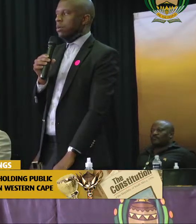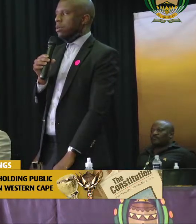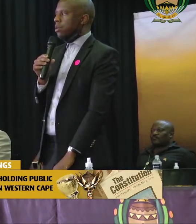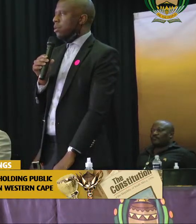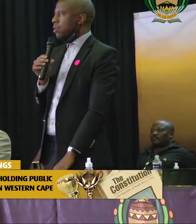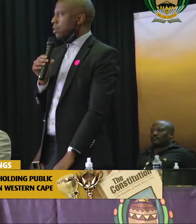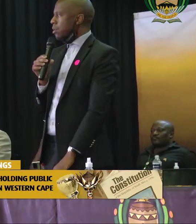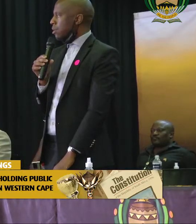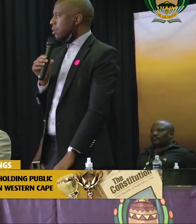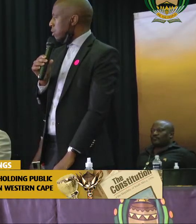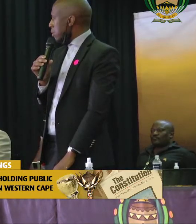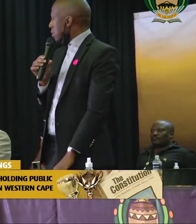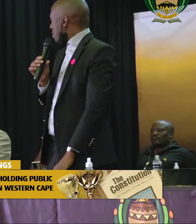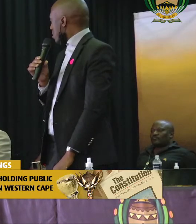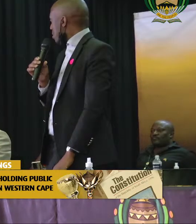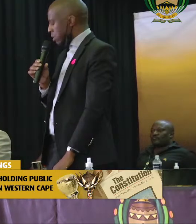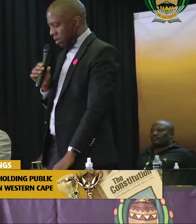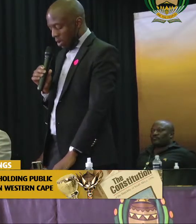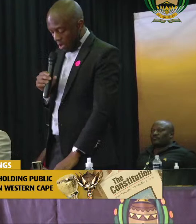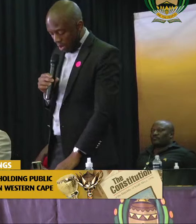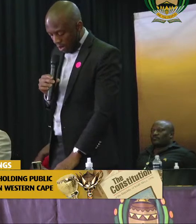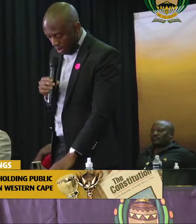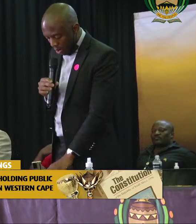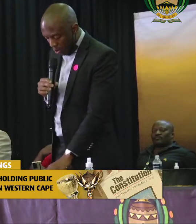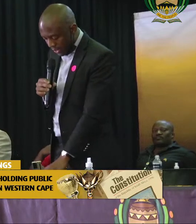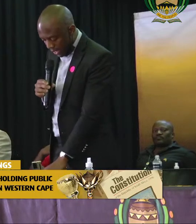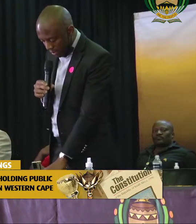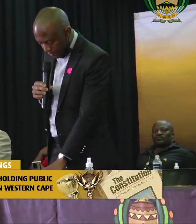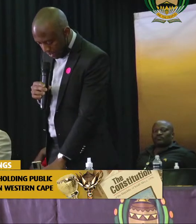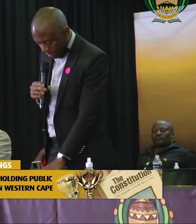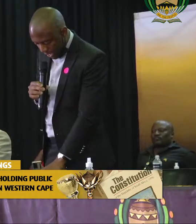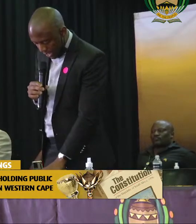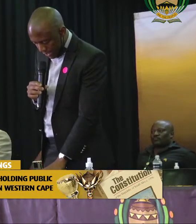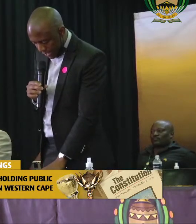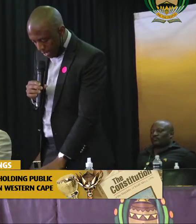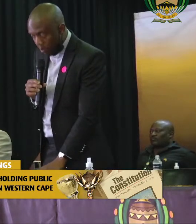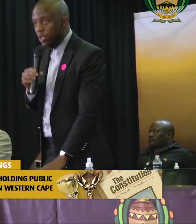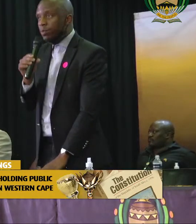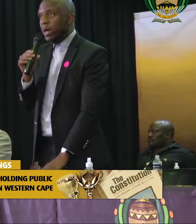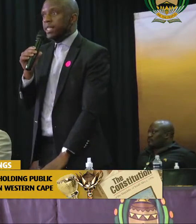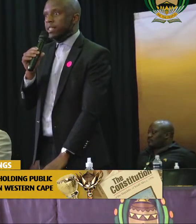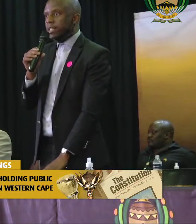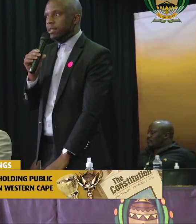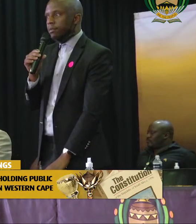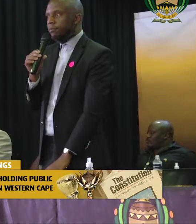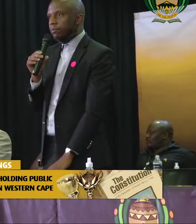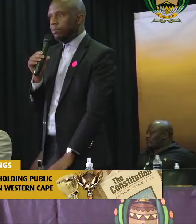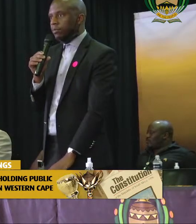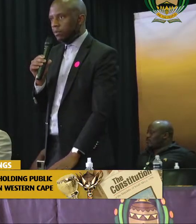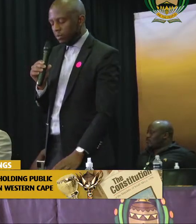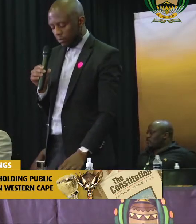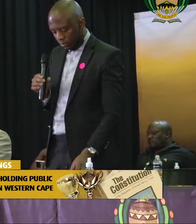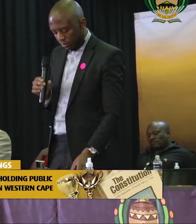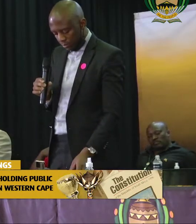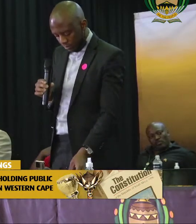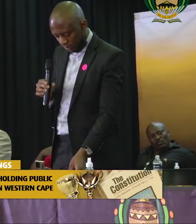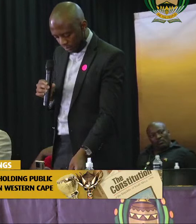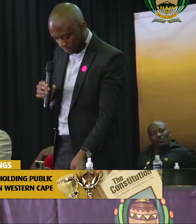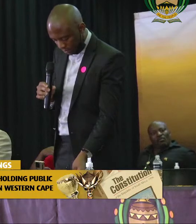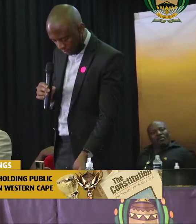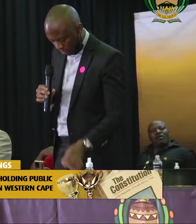apha siyabaqaphela sibahlonipha nabo. Who serve in various municipalities.